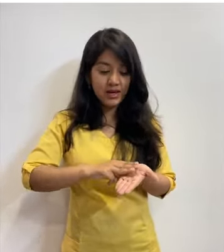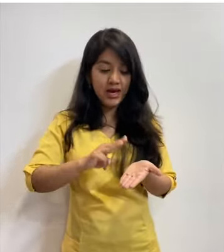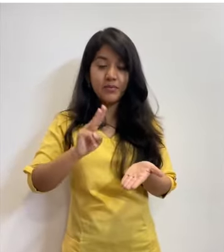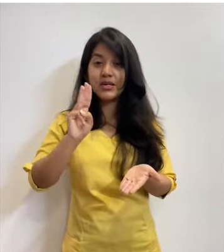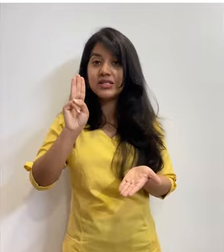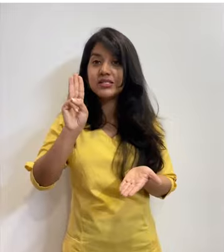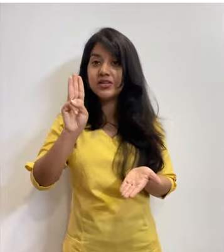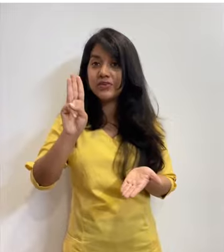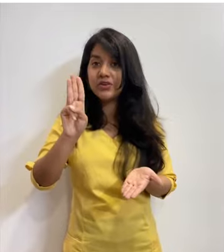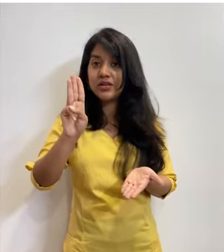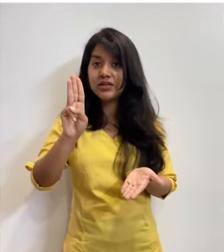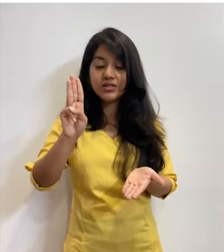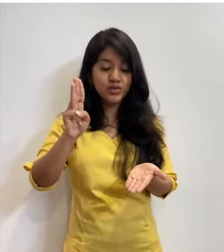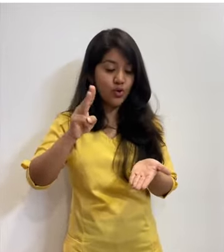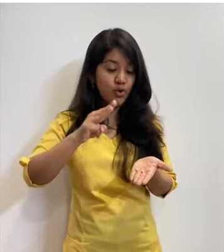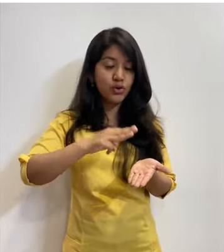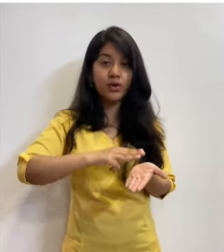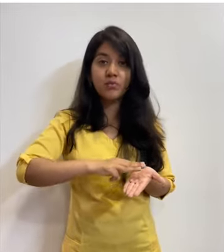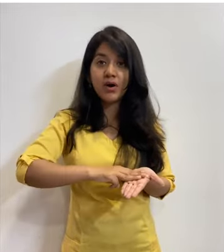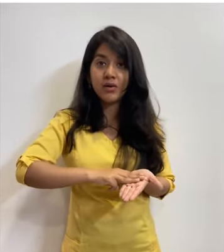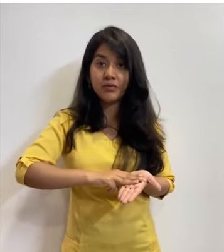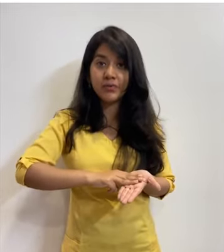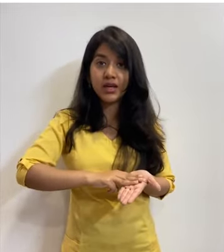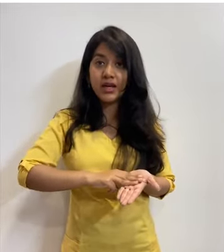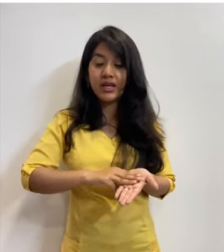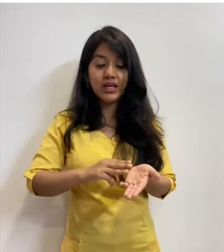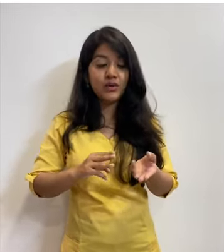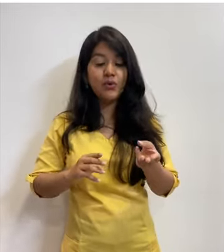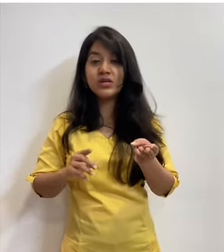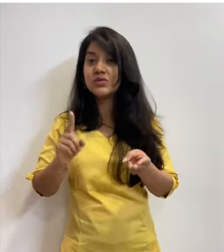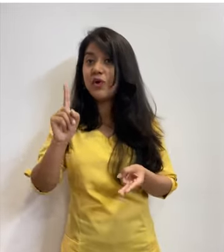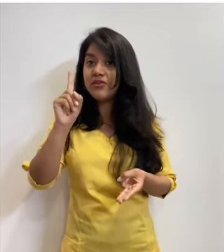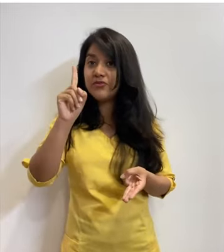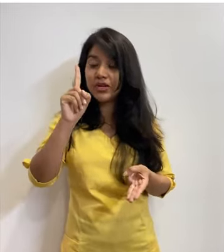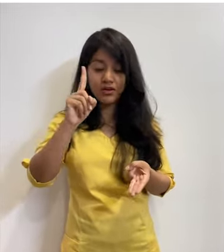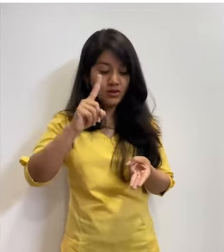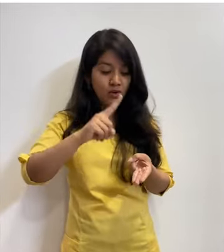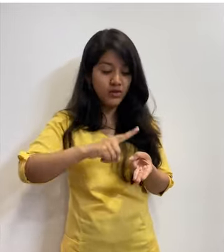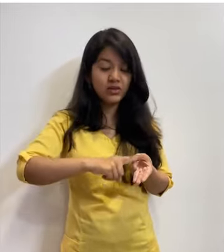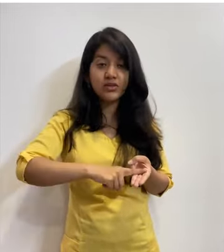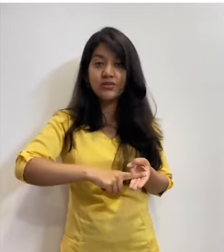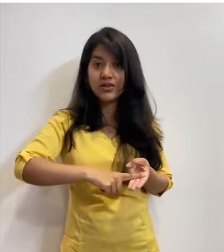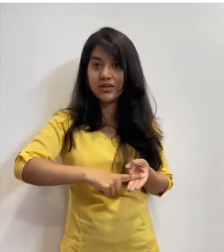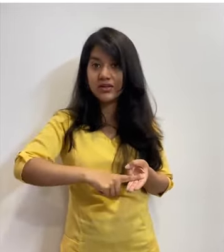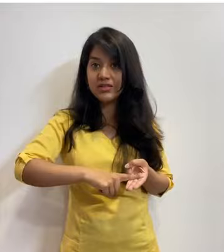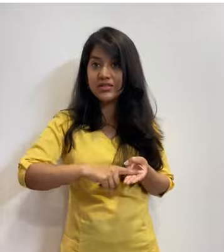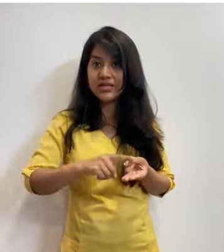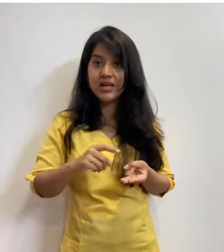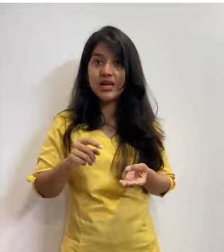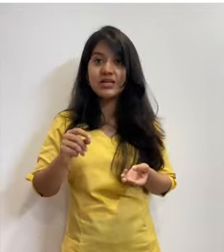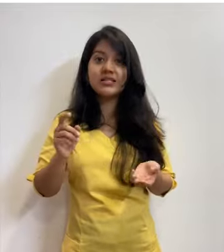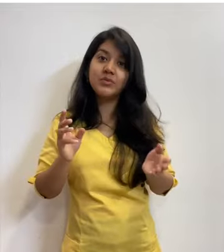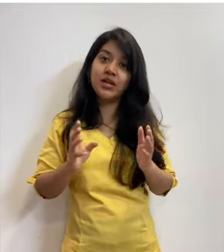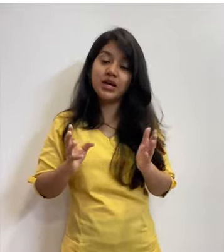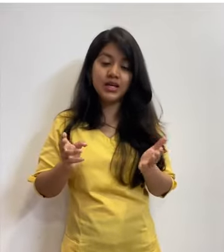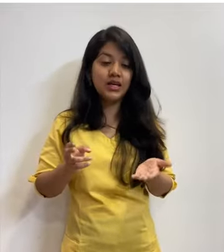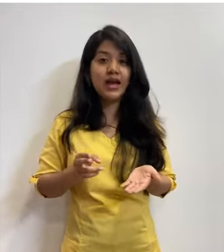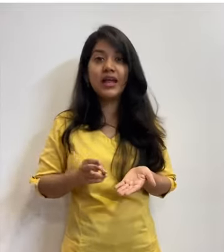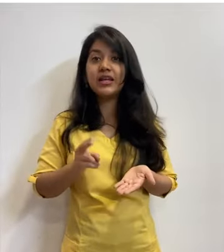M is 3 fingers on your palm. E was 1 finger on 3 fingers. Similarly, N is